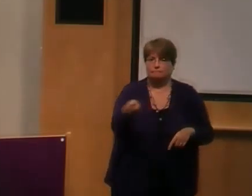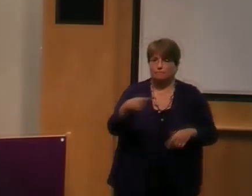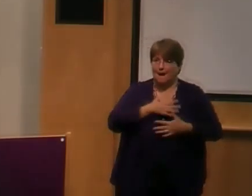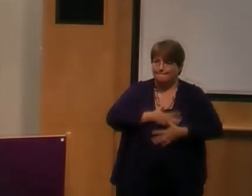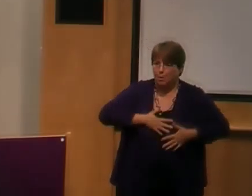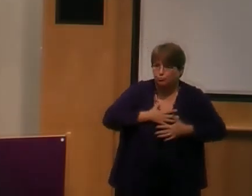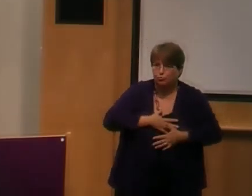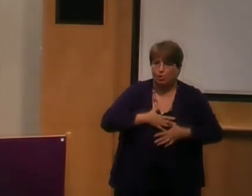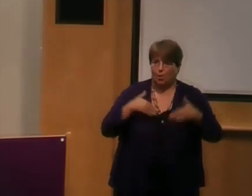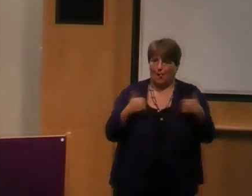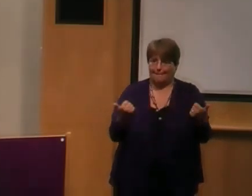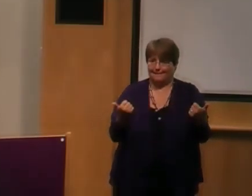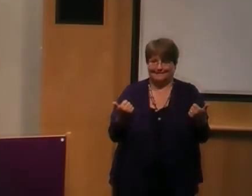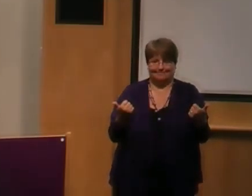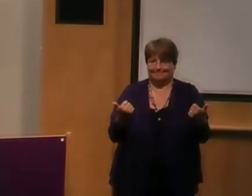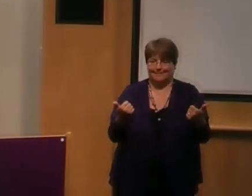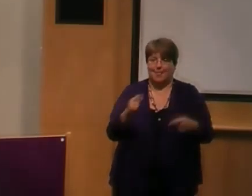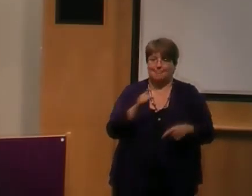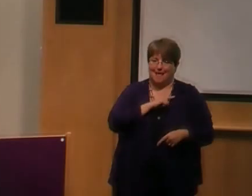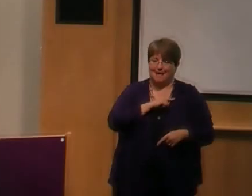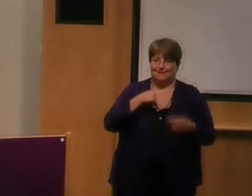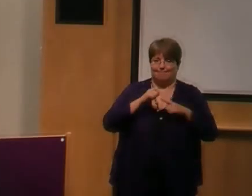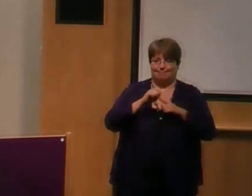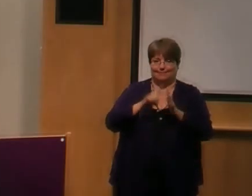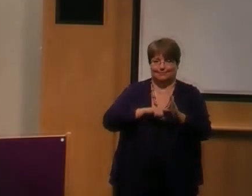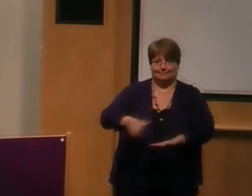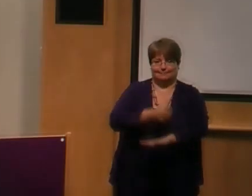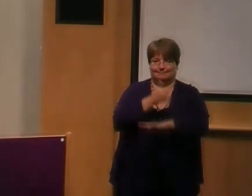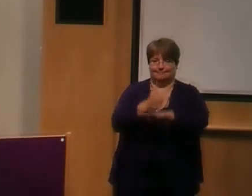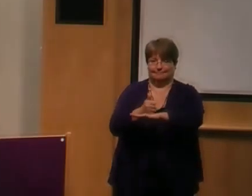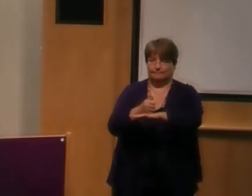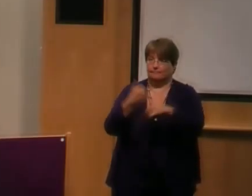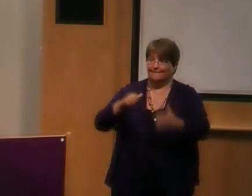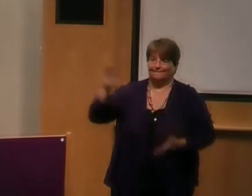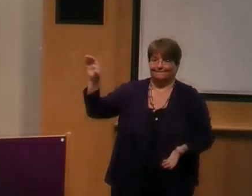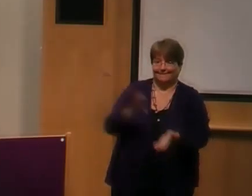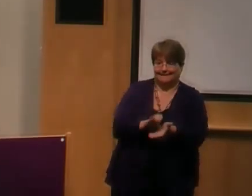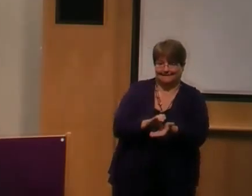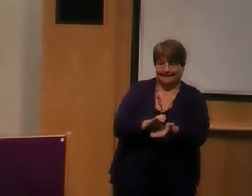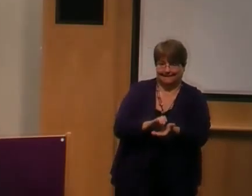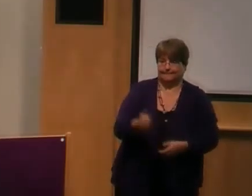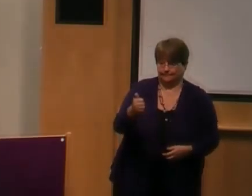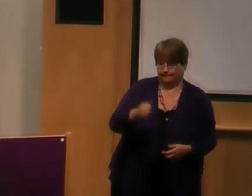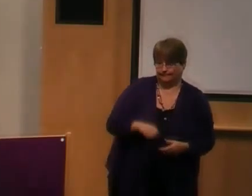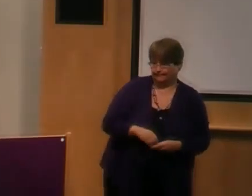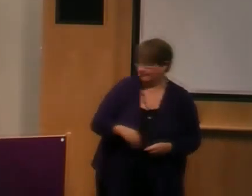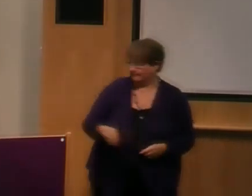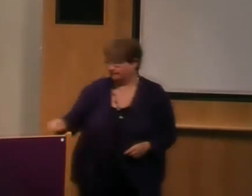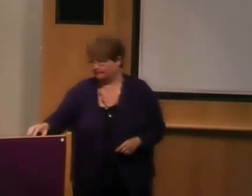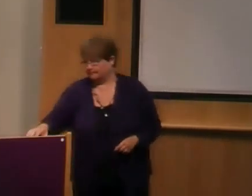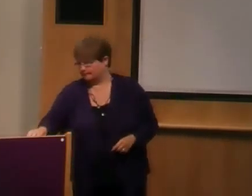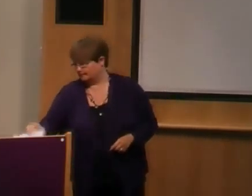peers. Their emotional well-being is suffering as well, which is why one of the elements of our project is that.